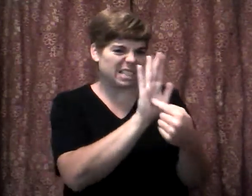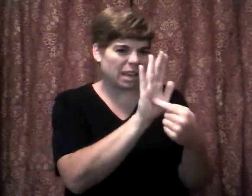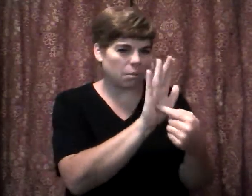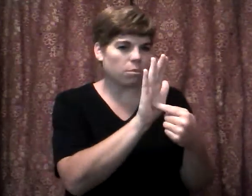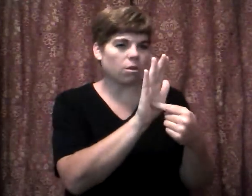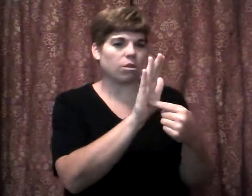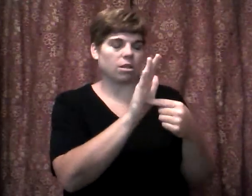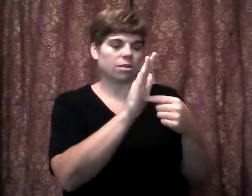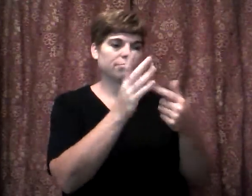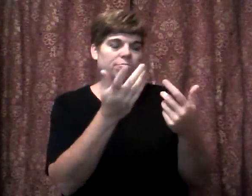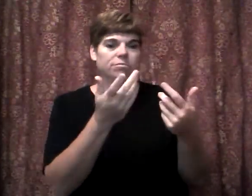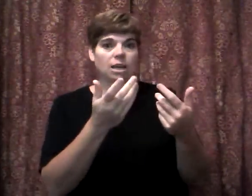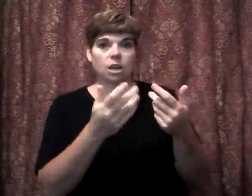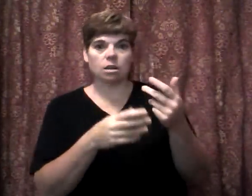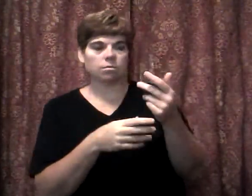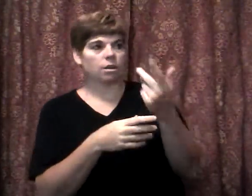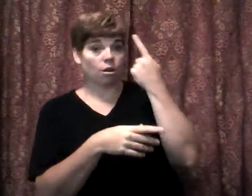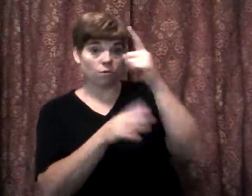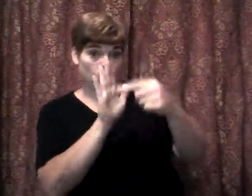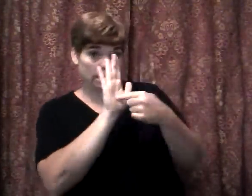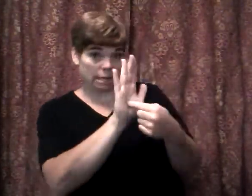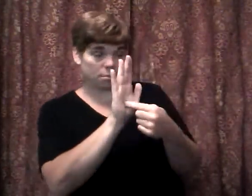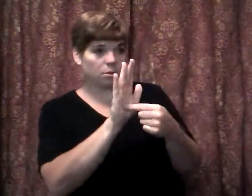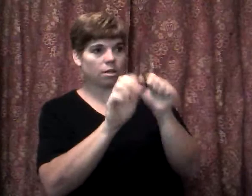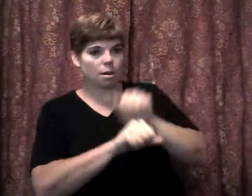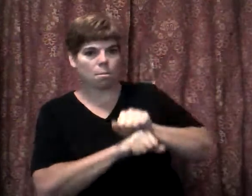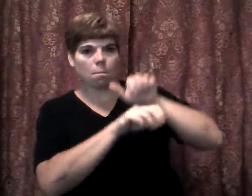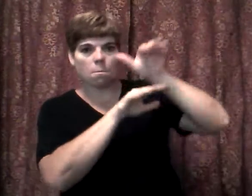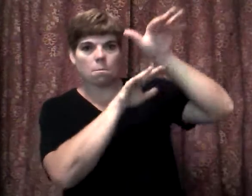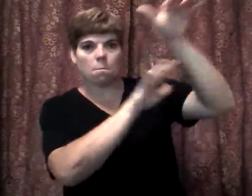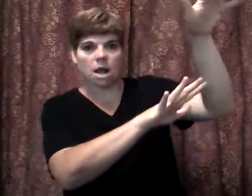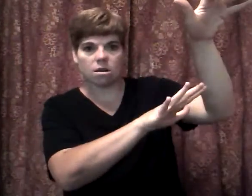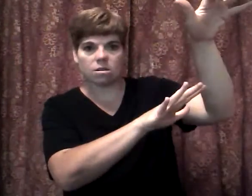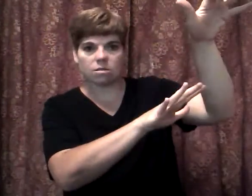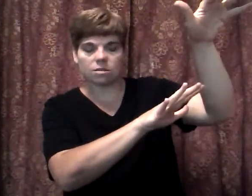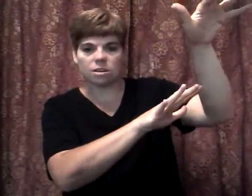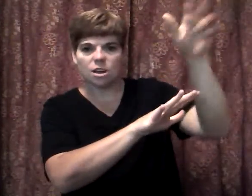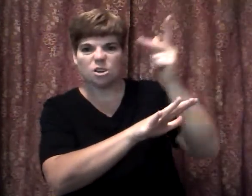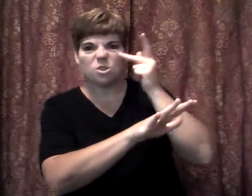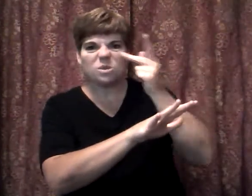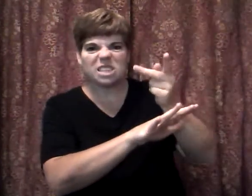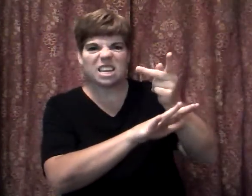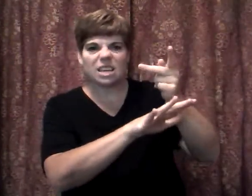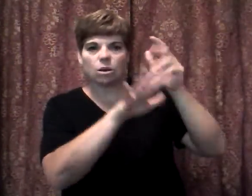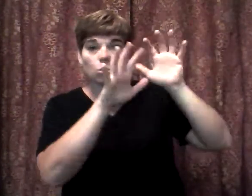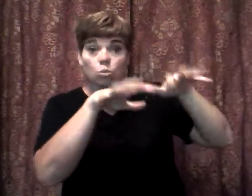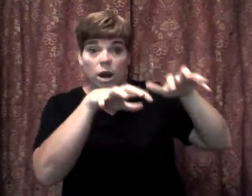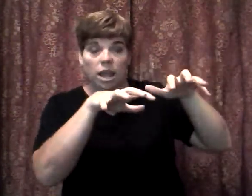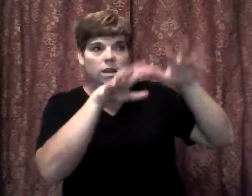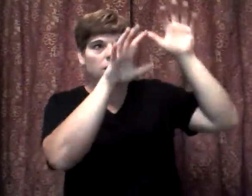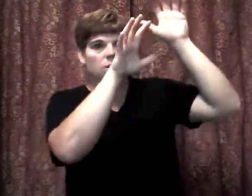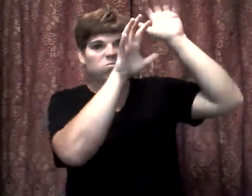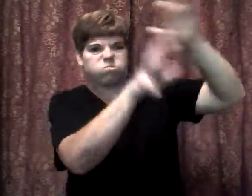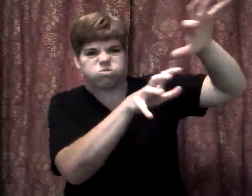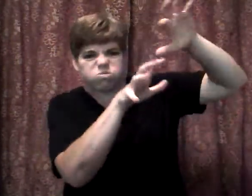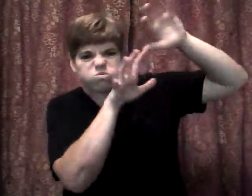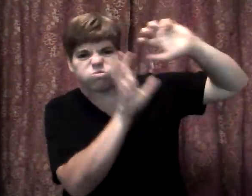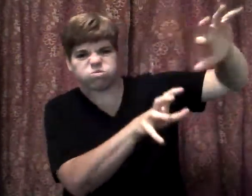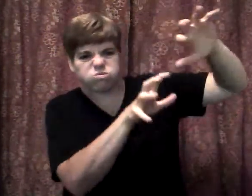mountain. You can see the rain as it's been constantly pounding down on the side of this mountain.